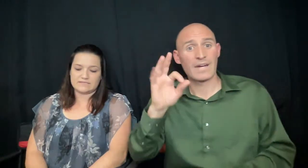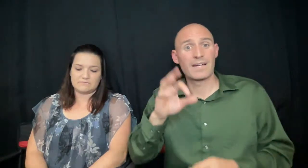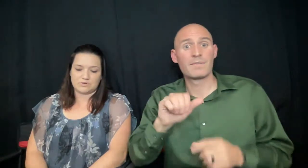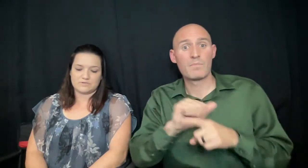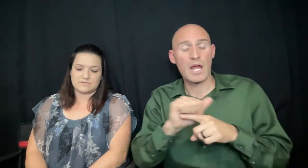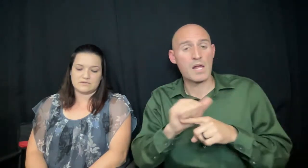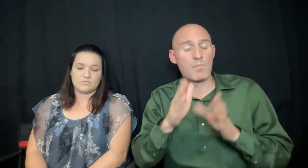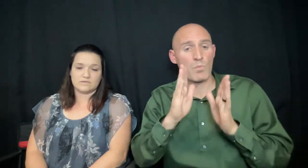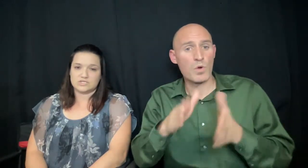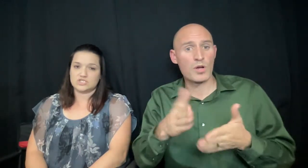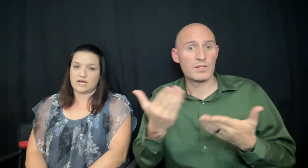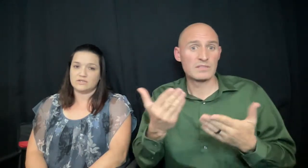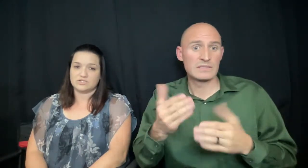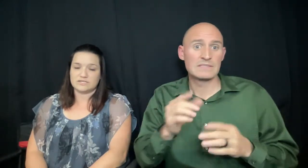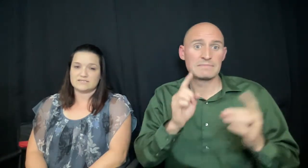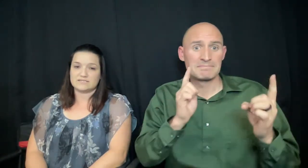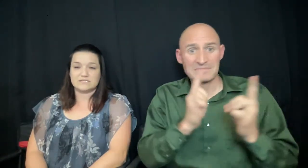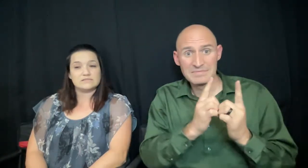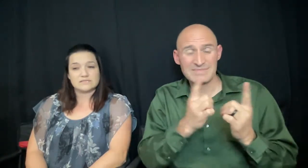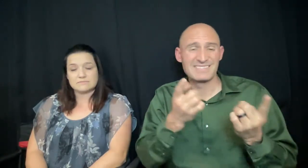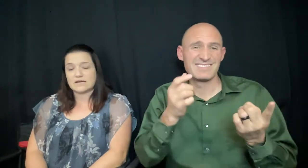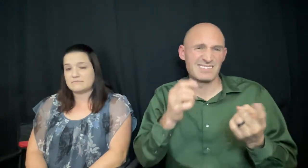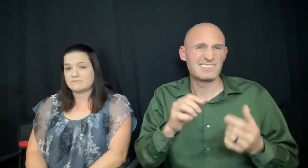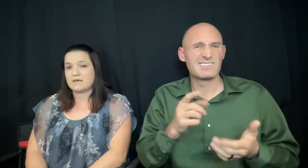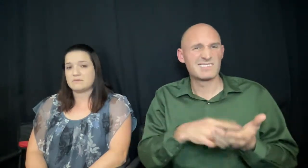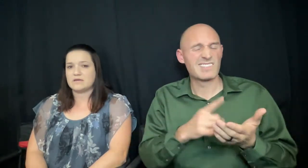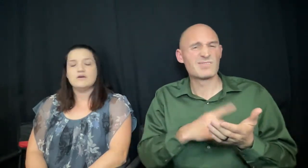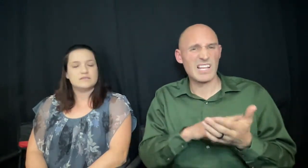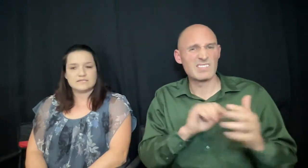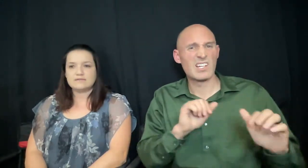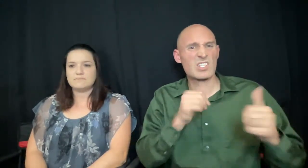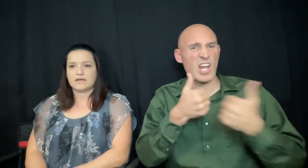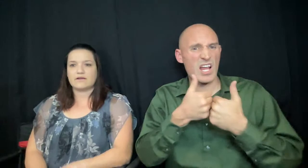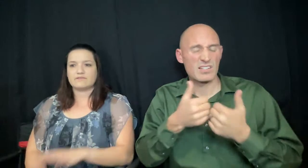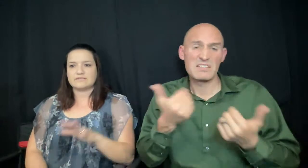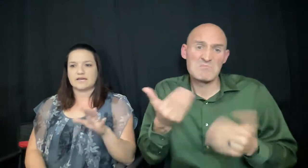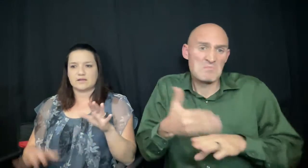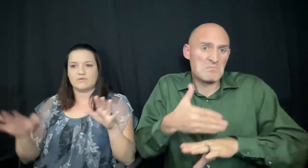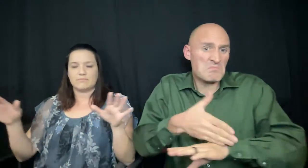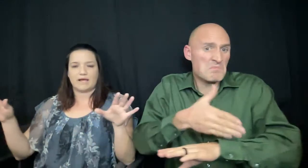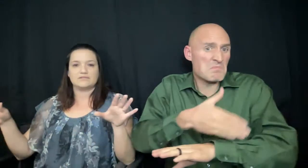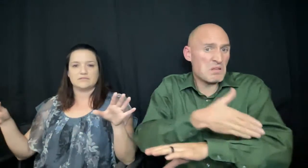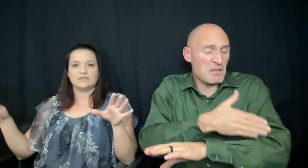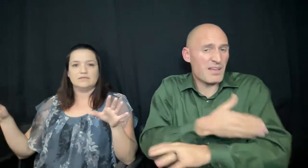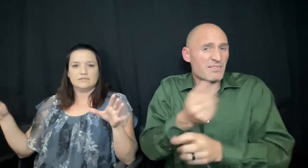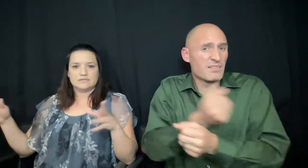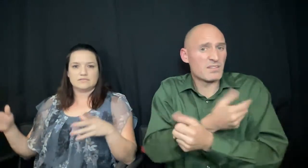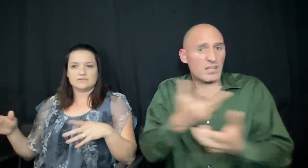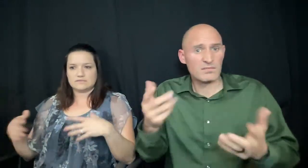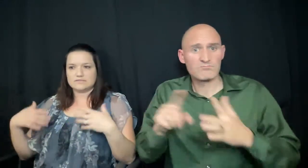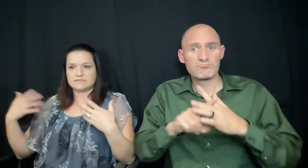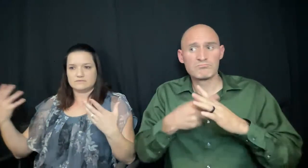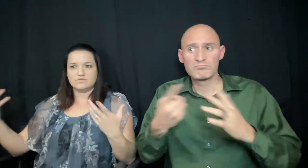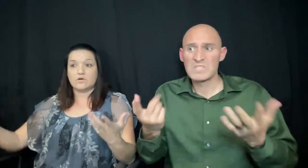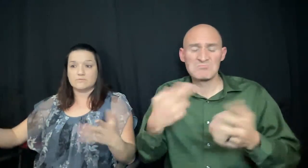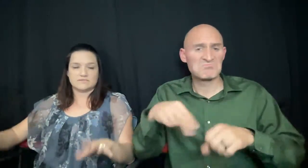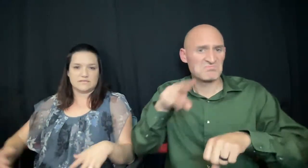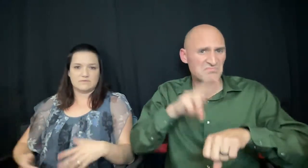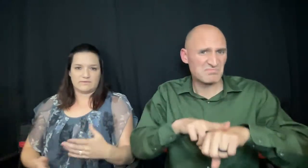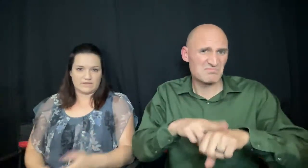in person was a challenge. And it still sometimes might be. It's getting better. Everything's kind of going back to normalcy, whatever that